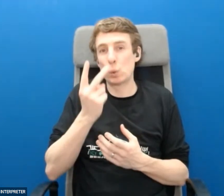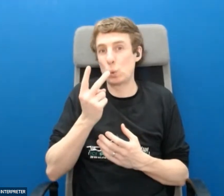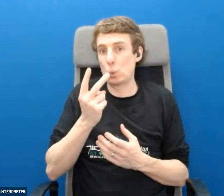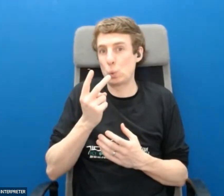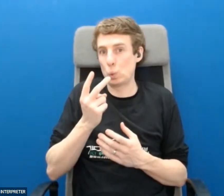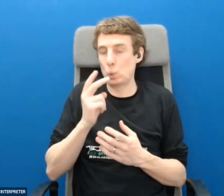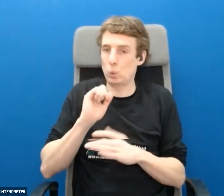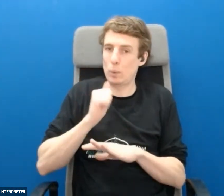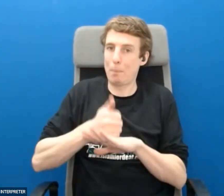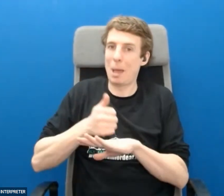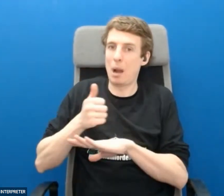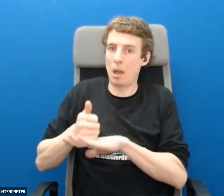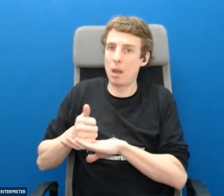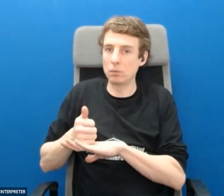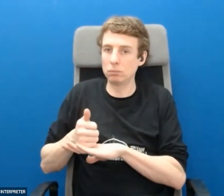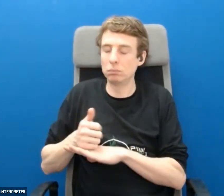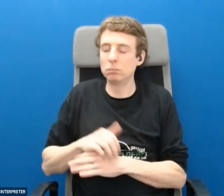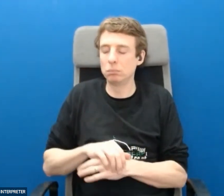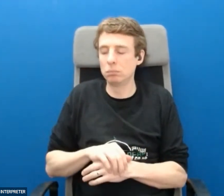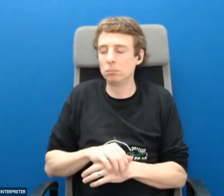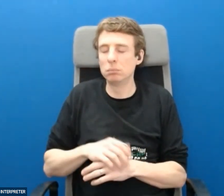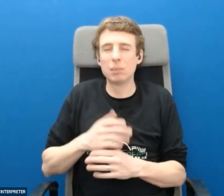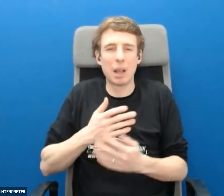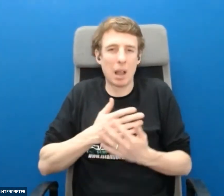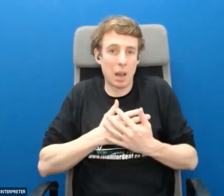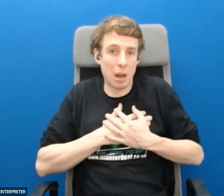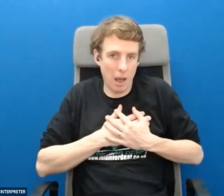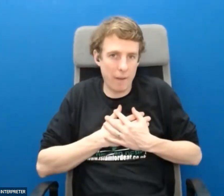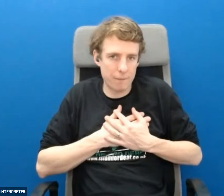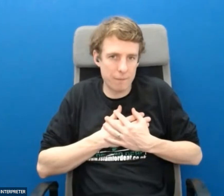are love and exalting Allah.